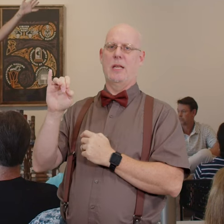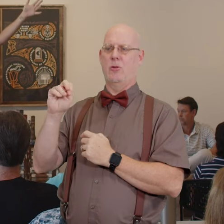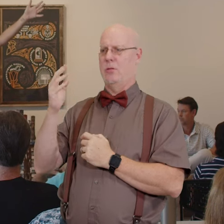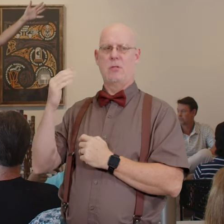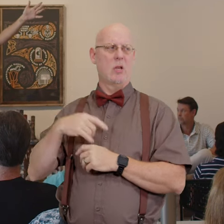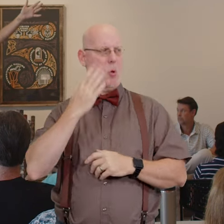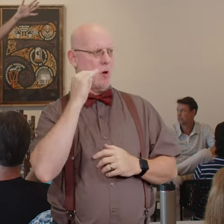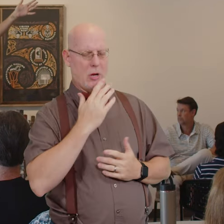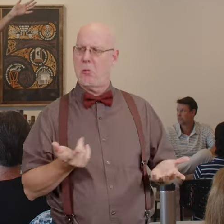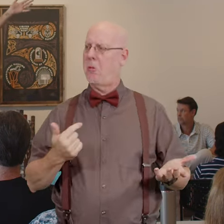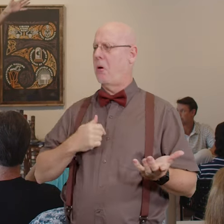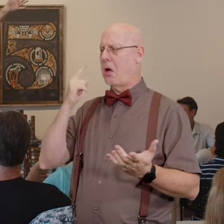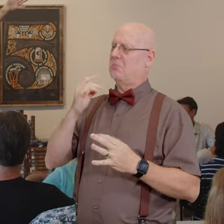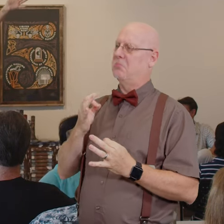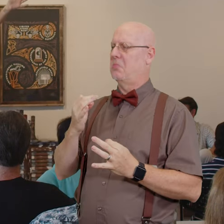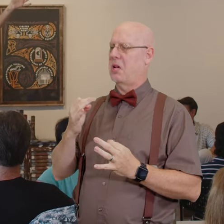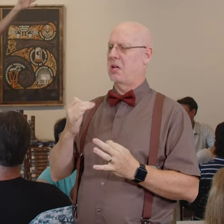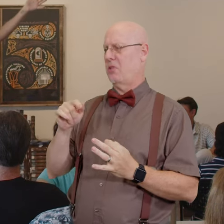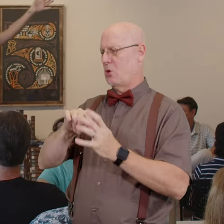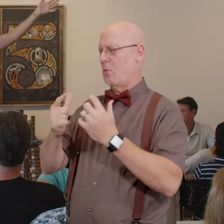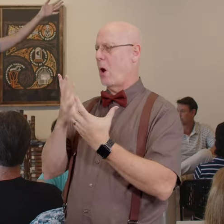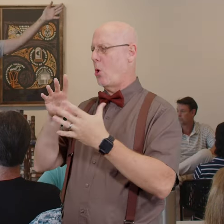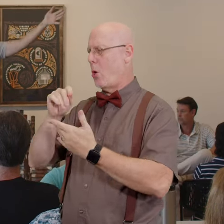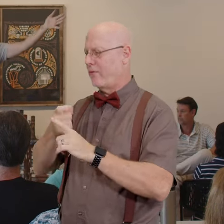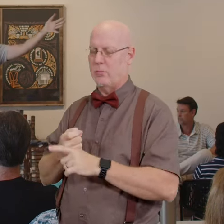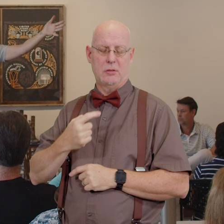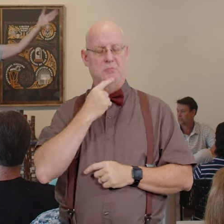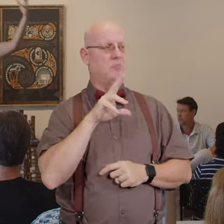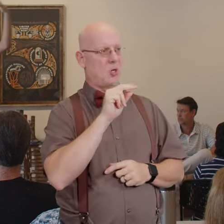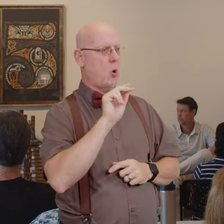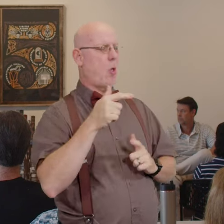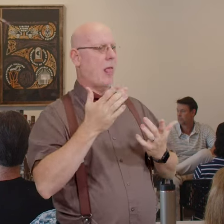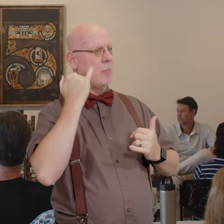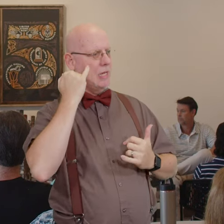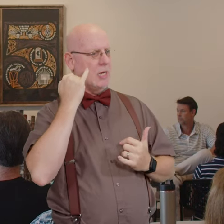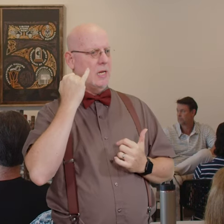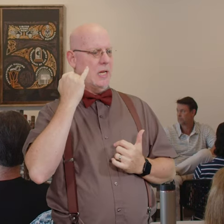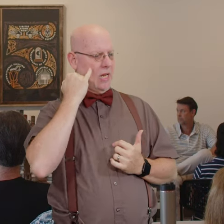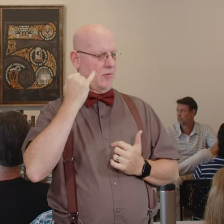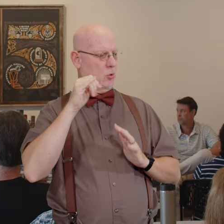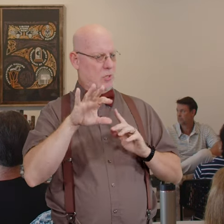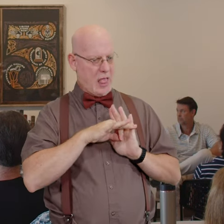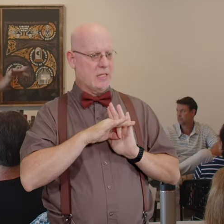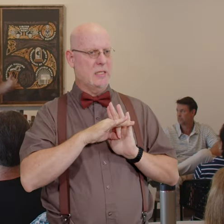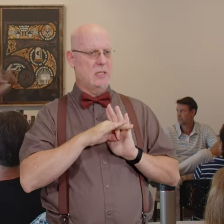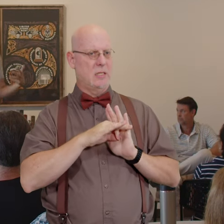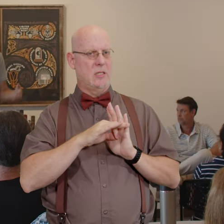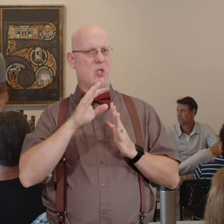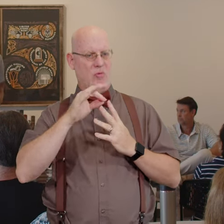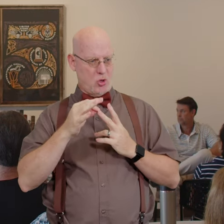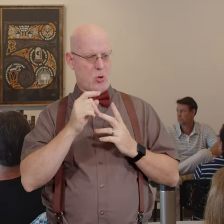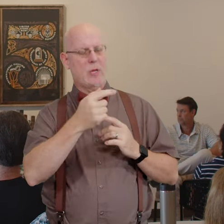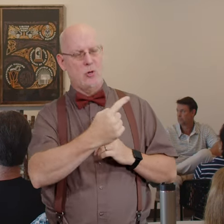they say, why are you here? And he said, well, I just decided this is the group I wanted to learn from. And they said, no, you're only allowed to be here if you were selected